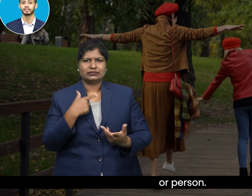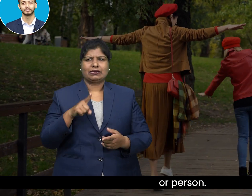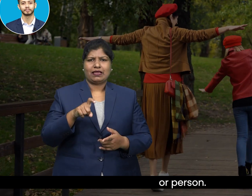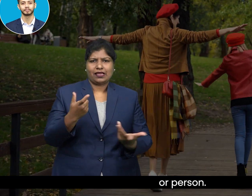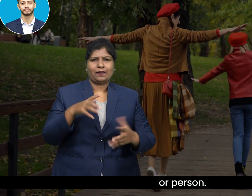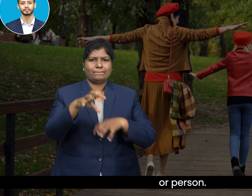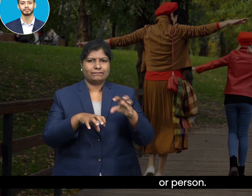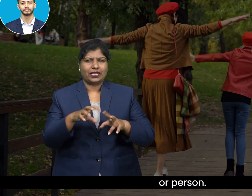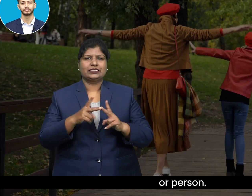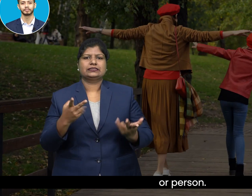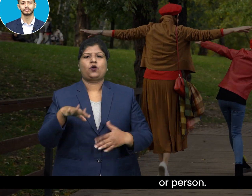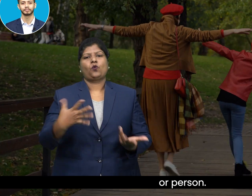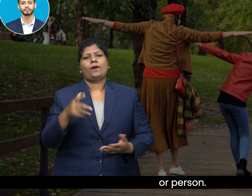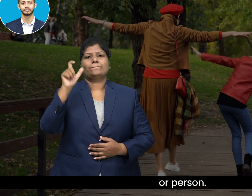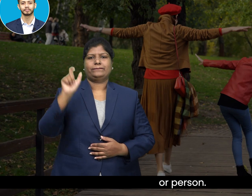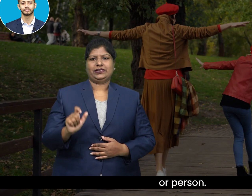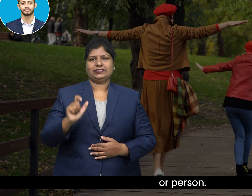person.